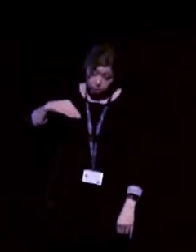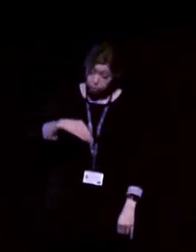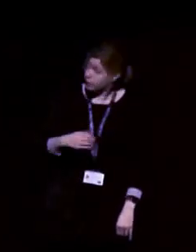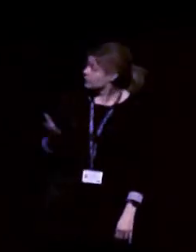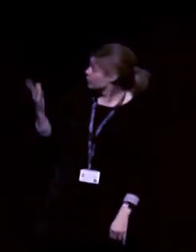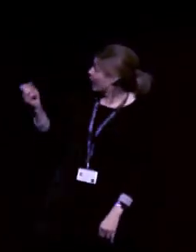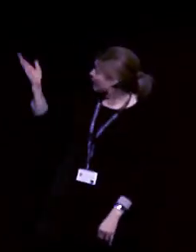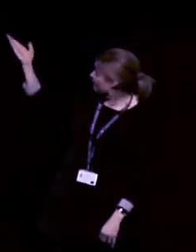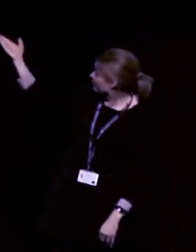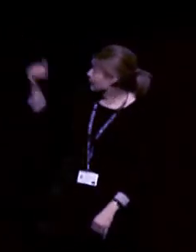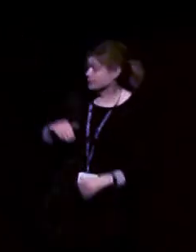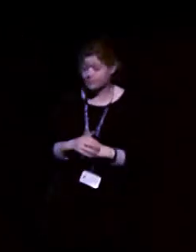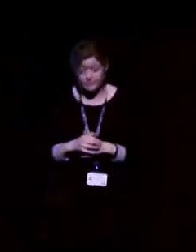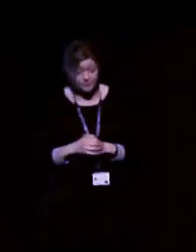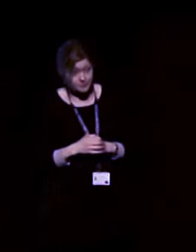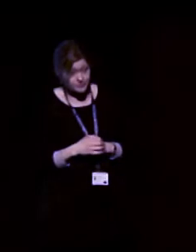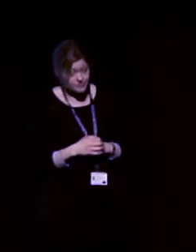the audiogram on the right side.